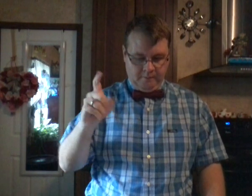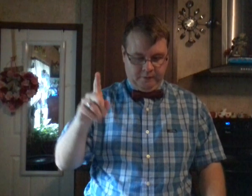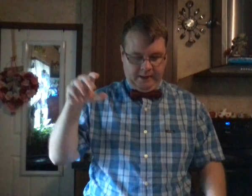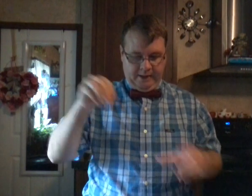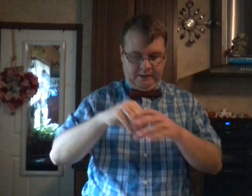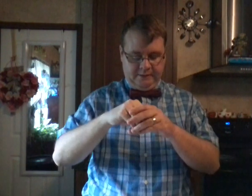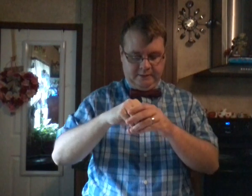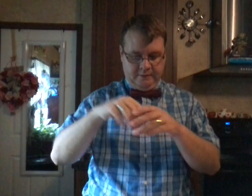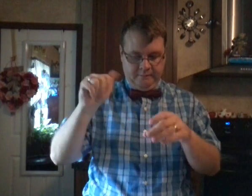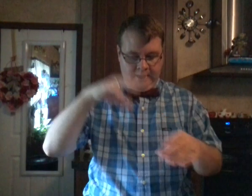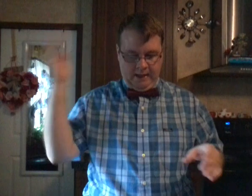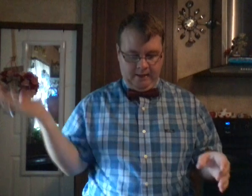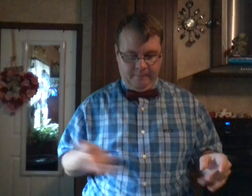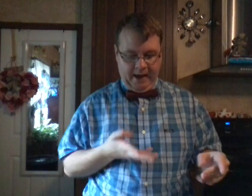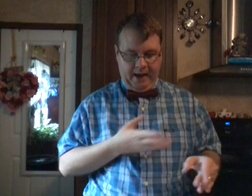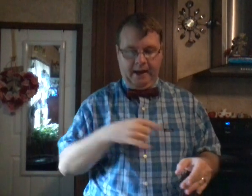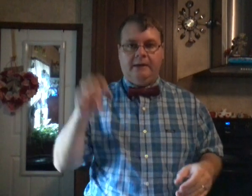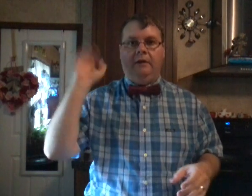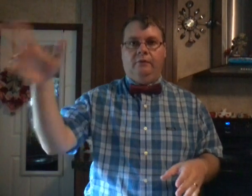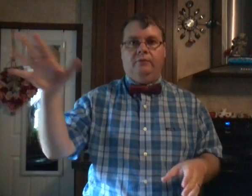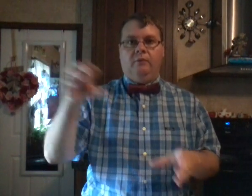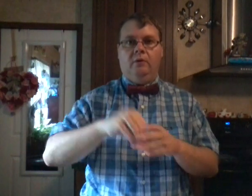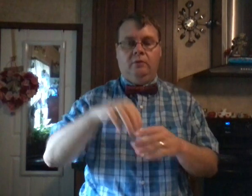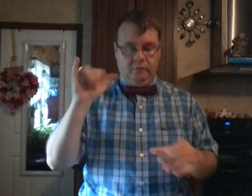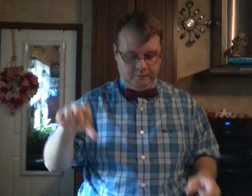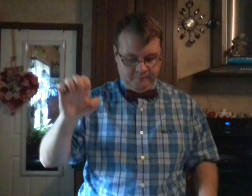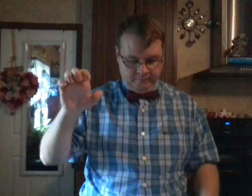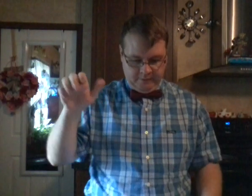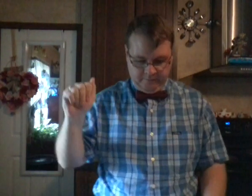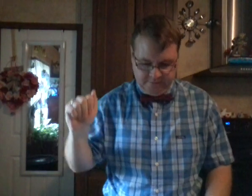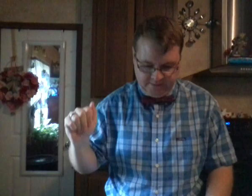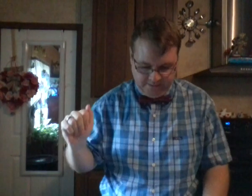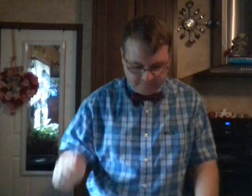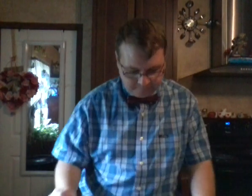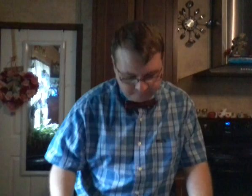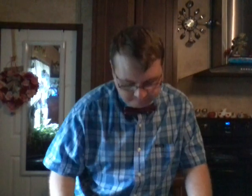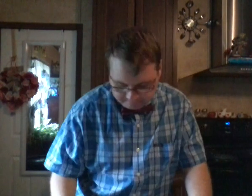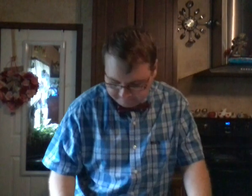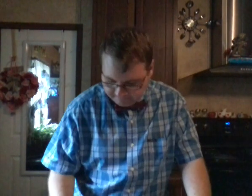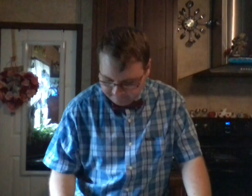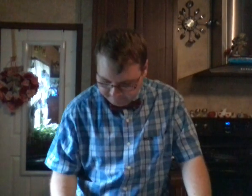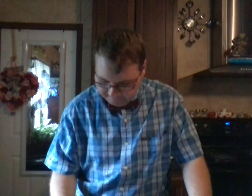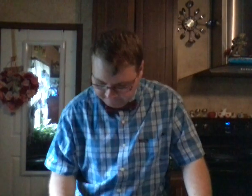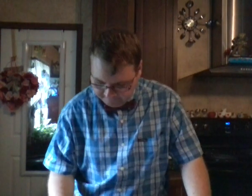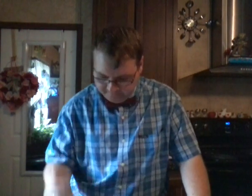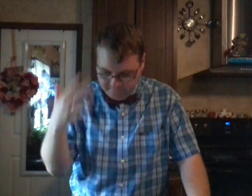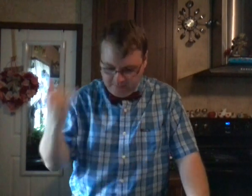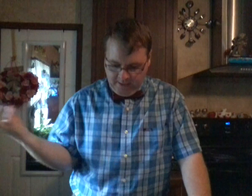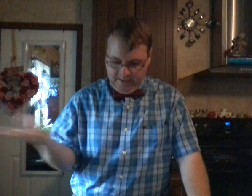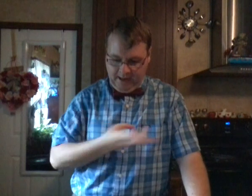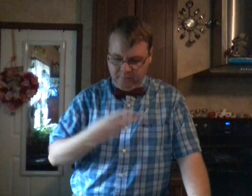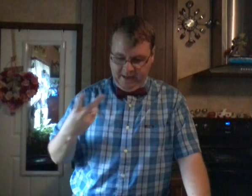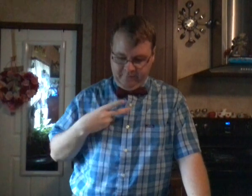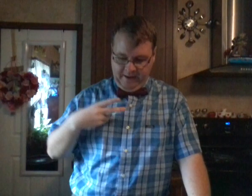placed in a bag and thrown in the sea. And now, we have